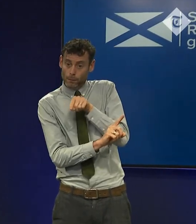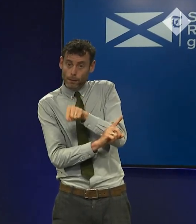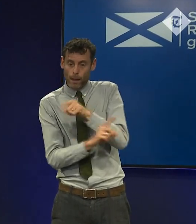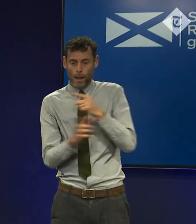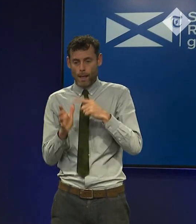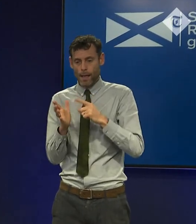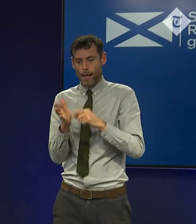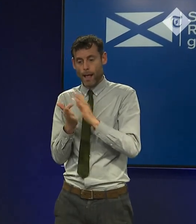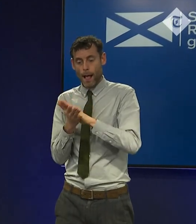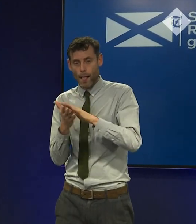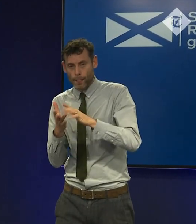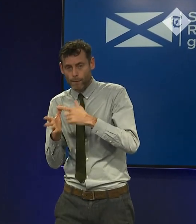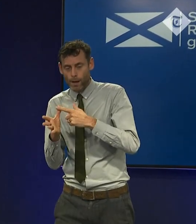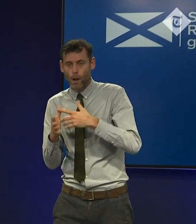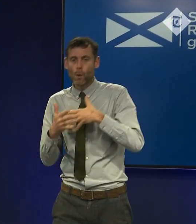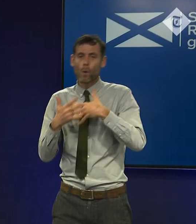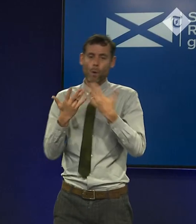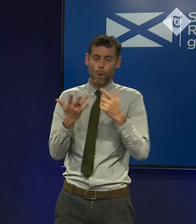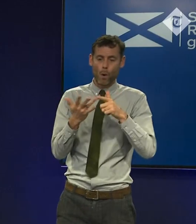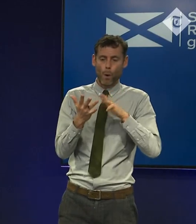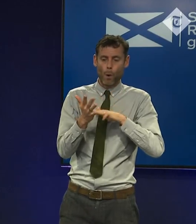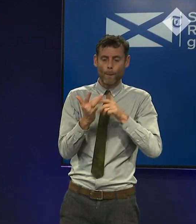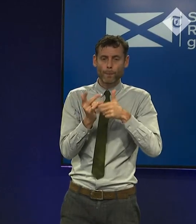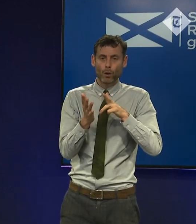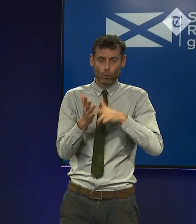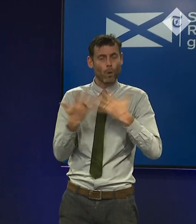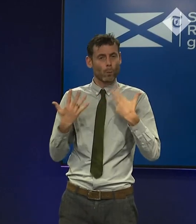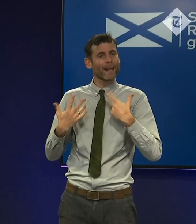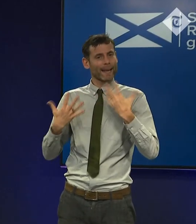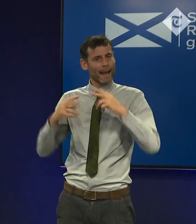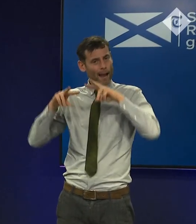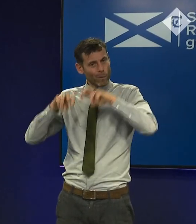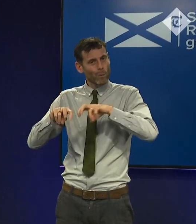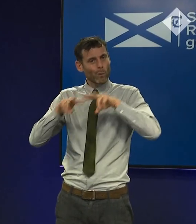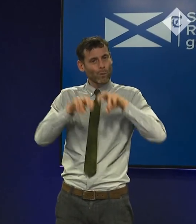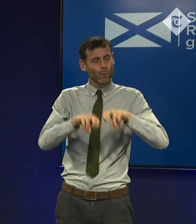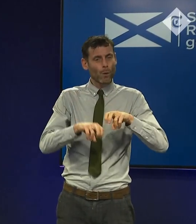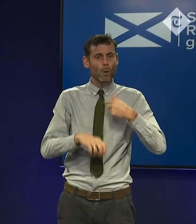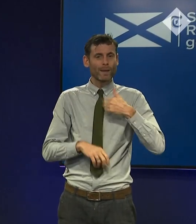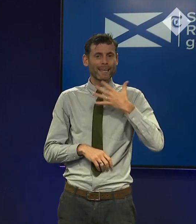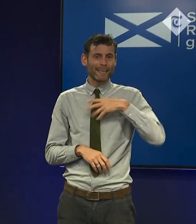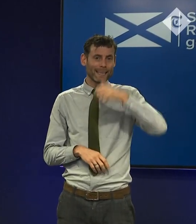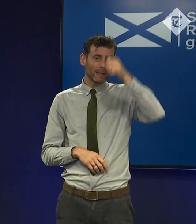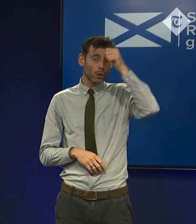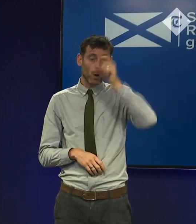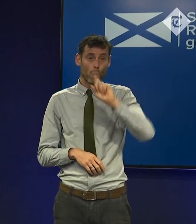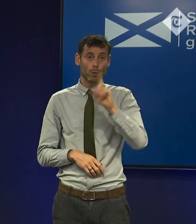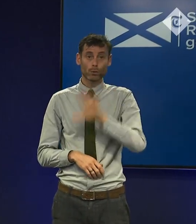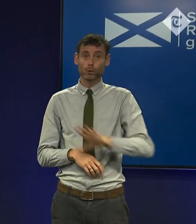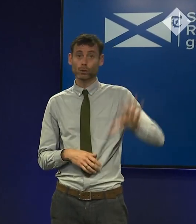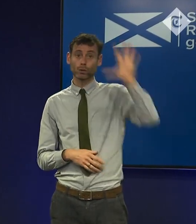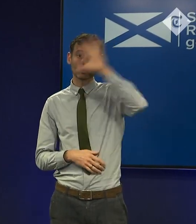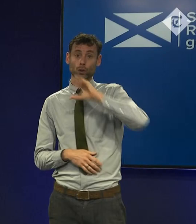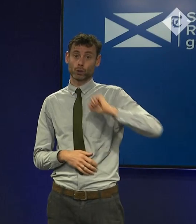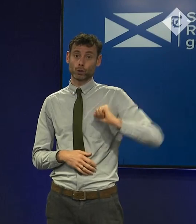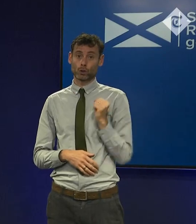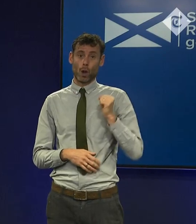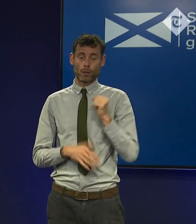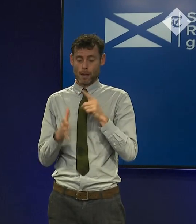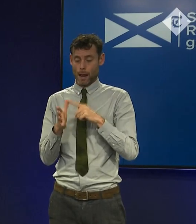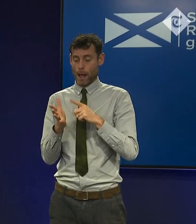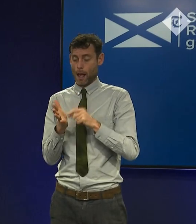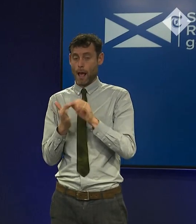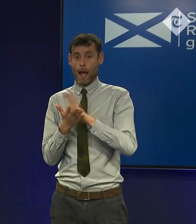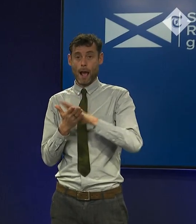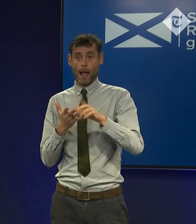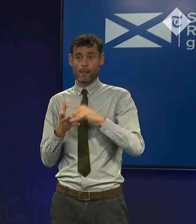the process of whole genomic sequencing with them, they've confirmed as either just sporadic cases with a mutation of